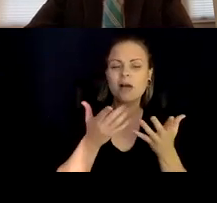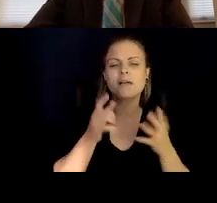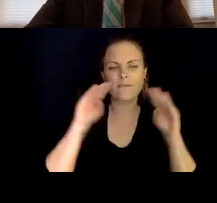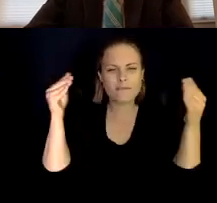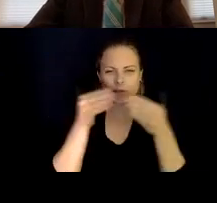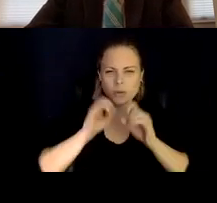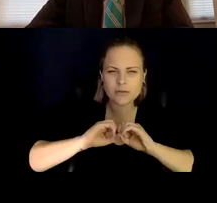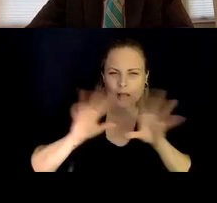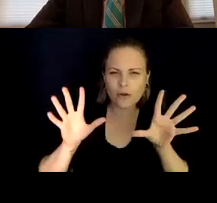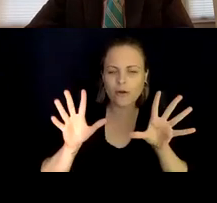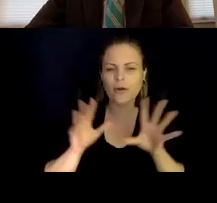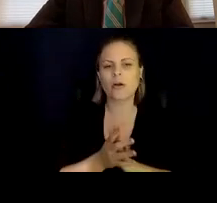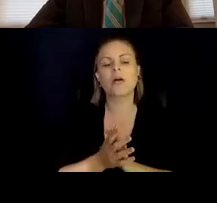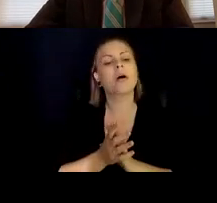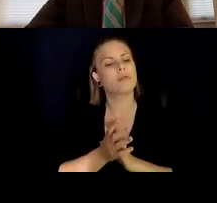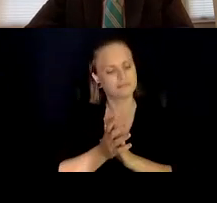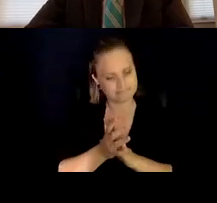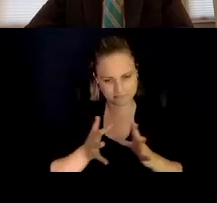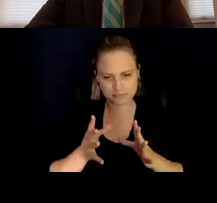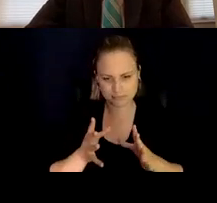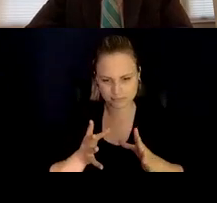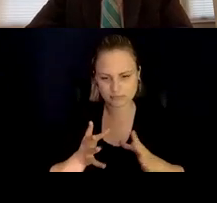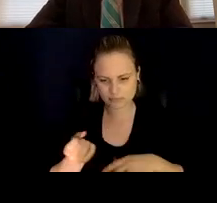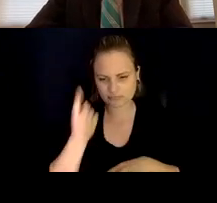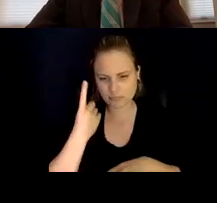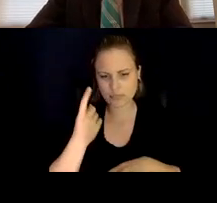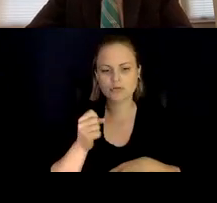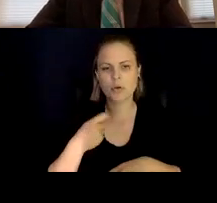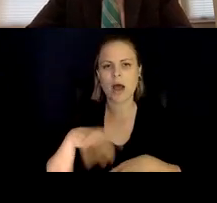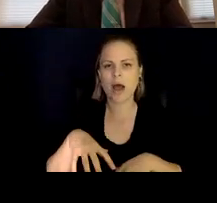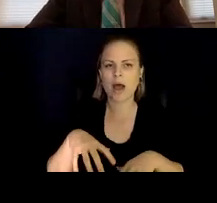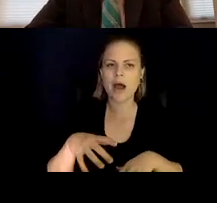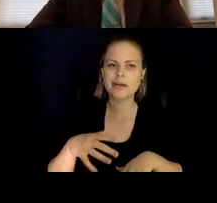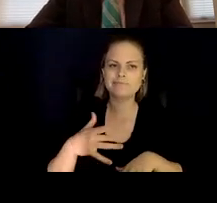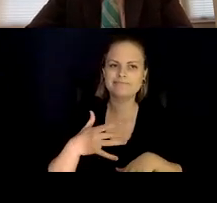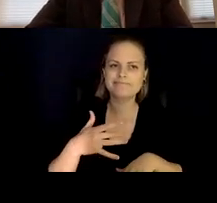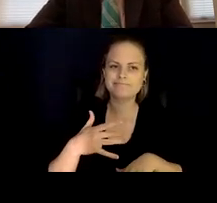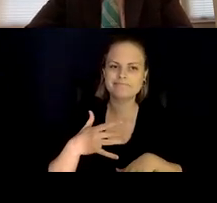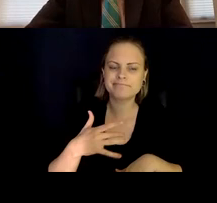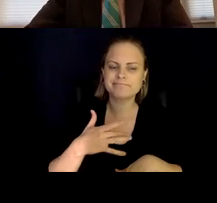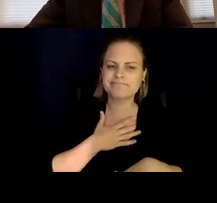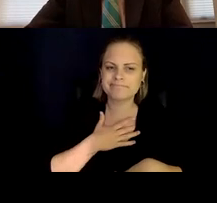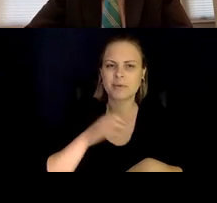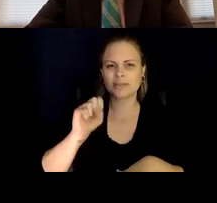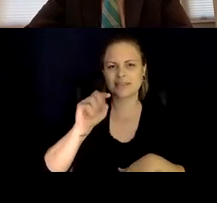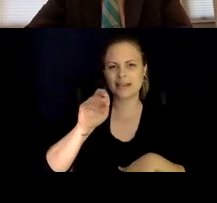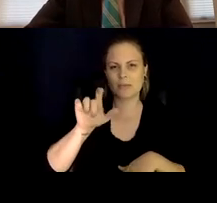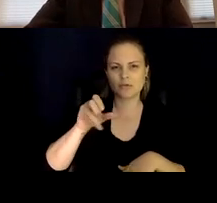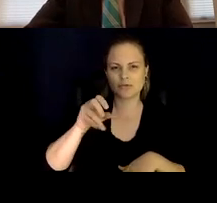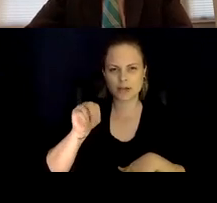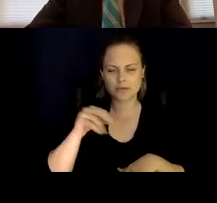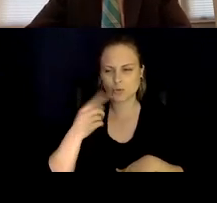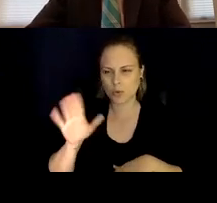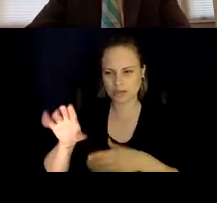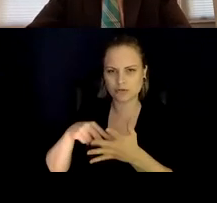I did, and I took to heart what Samuel Johnson told his readers, that if you're going to